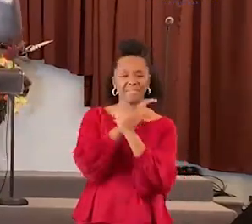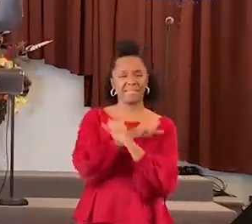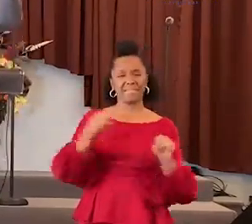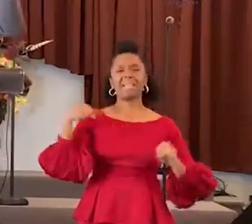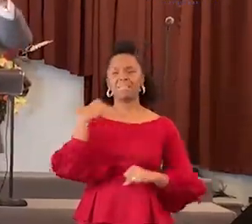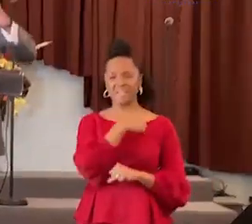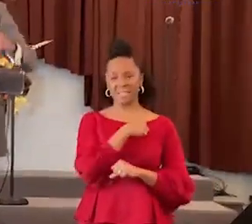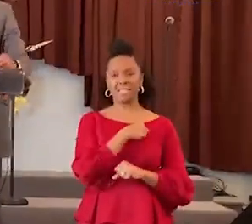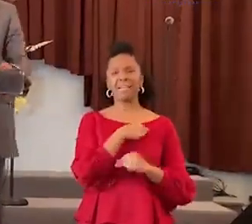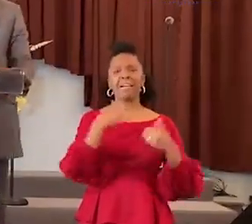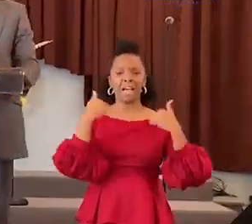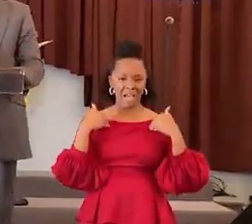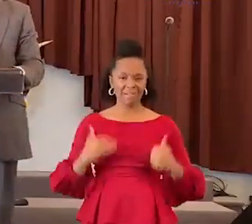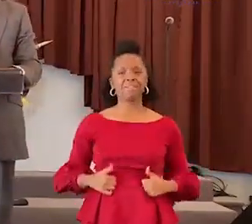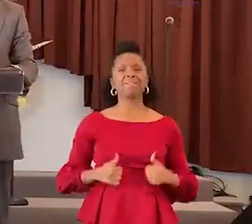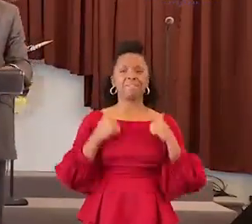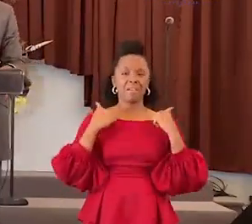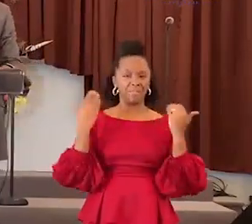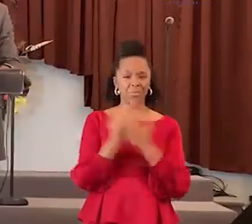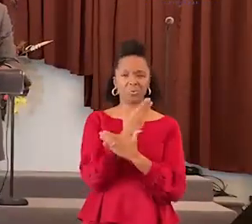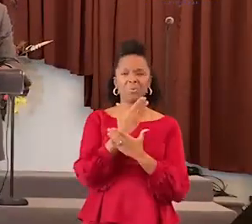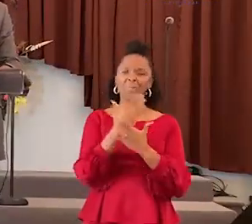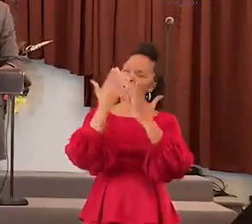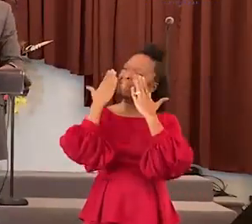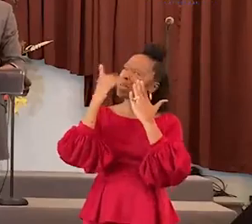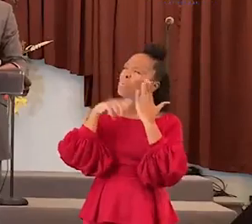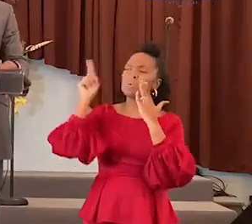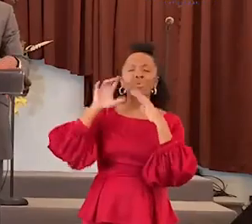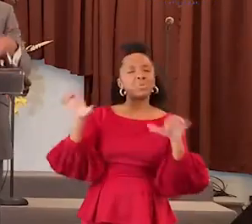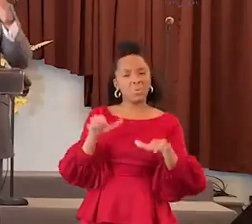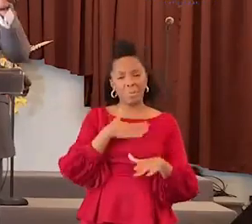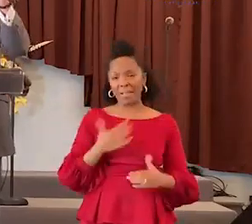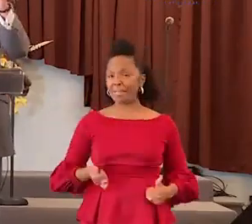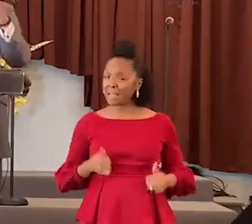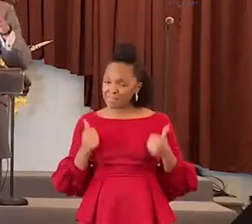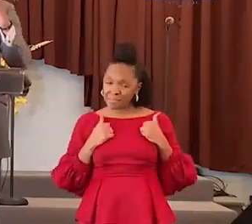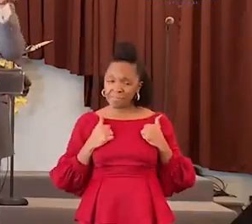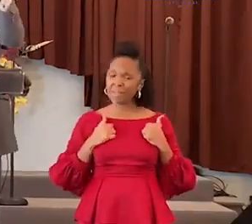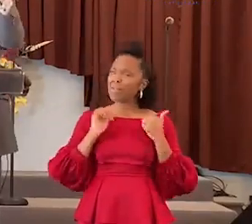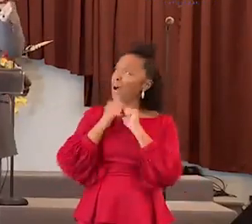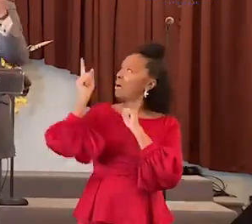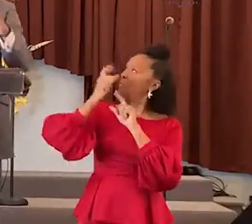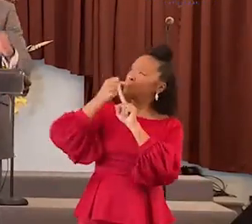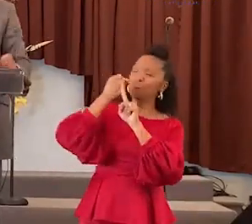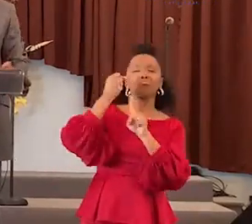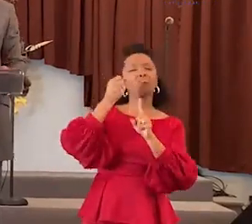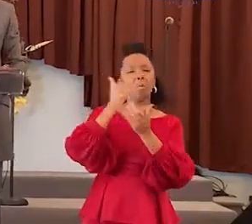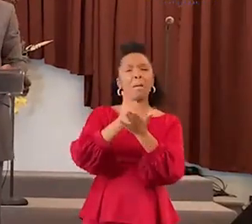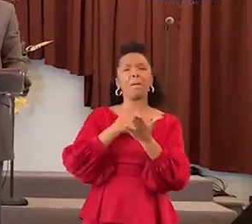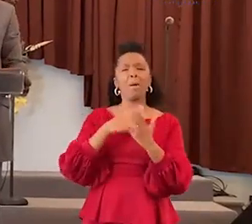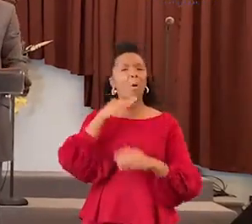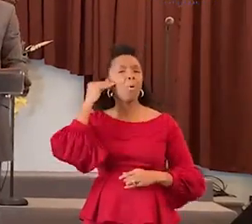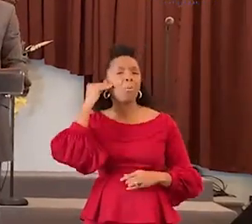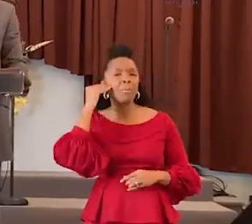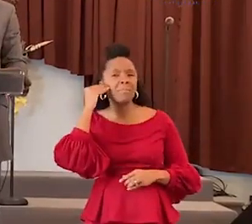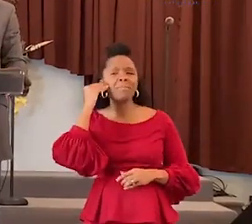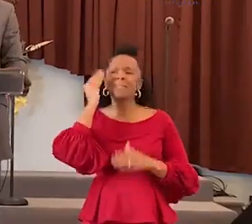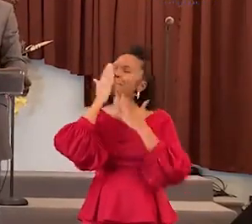life. Thank you. Thank you for what you're doing in my life. Thank you for what you're doing in my home. Thank you for my